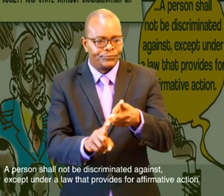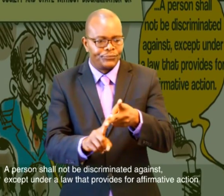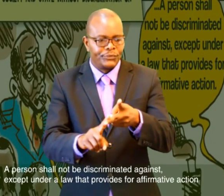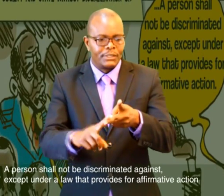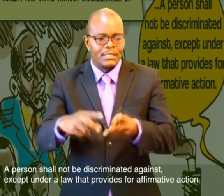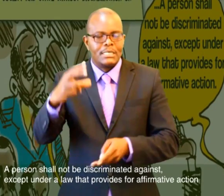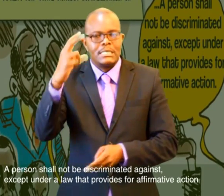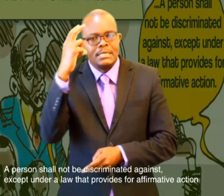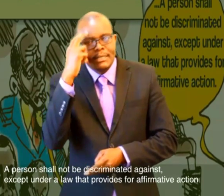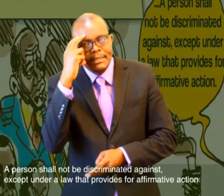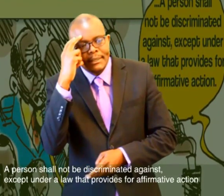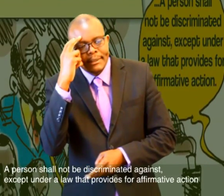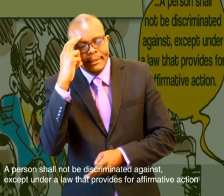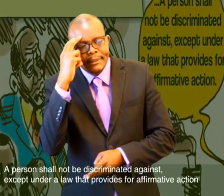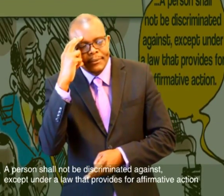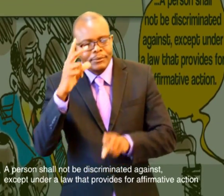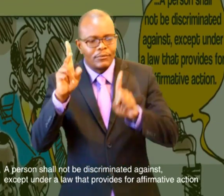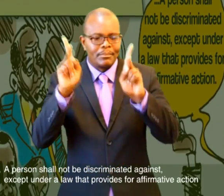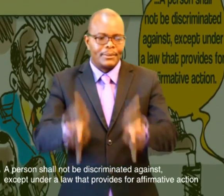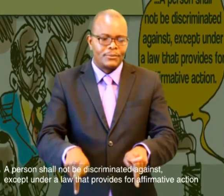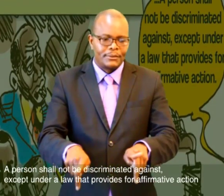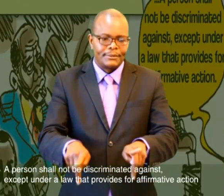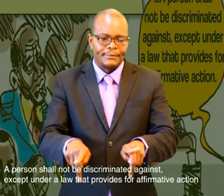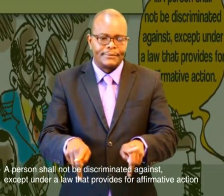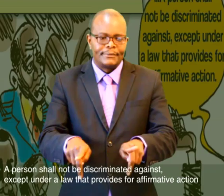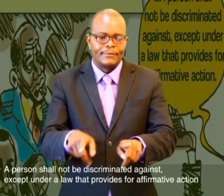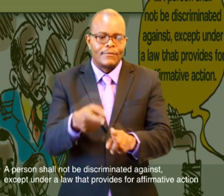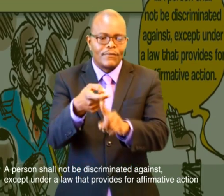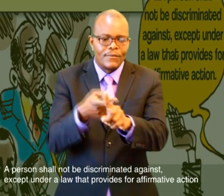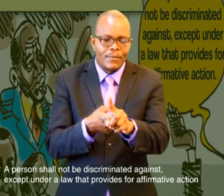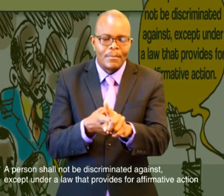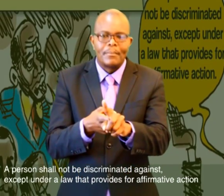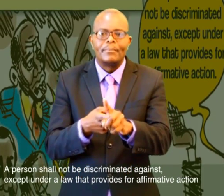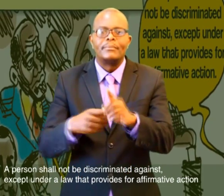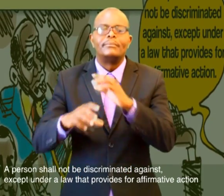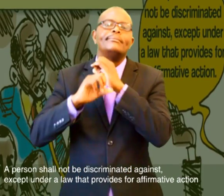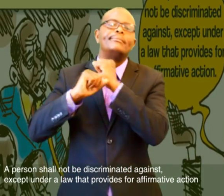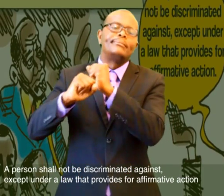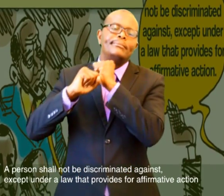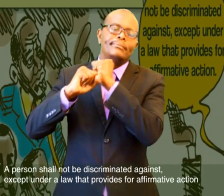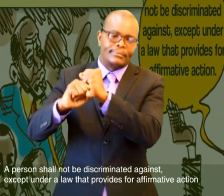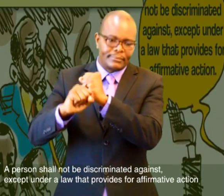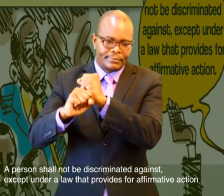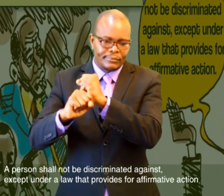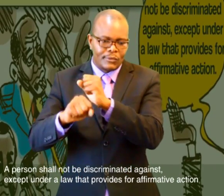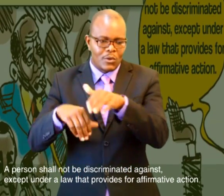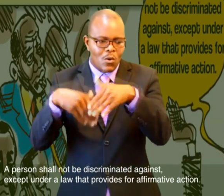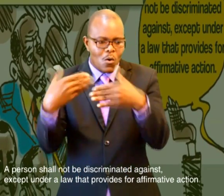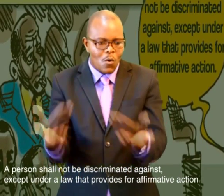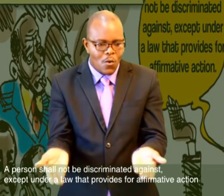A person shall not be discriminated against, except under a law that provides for affirmative